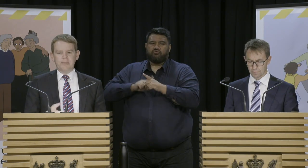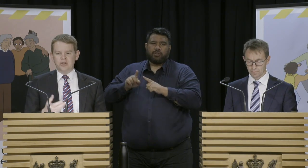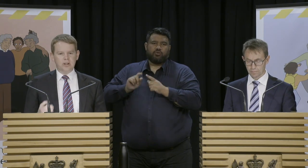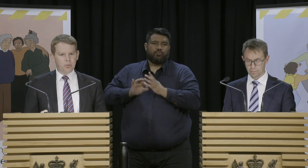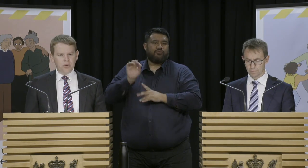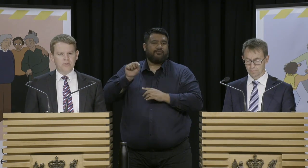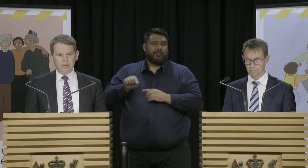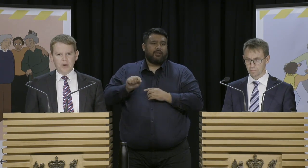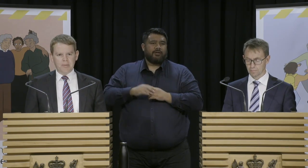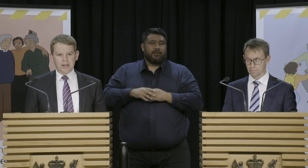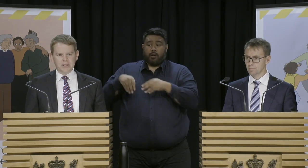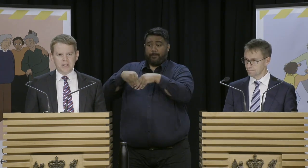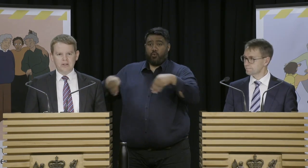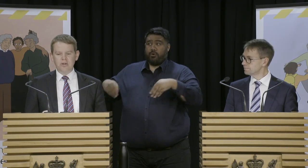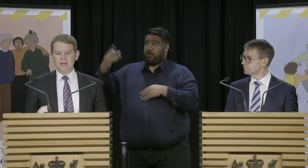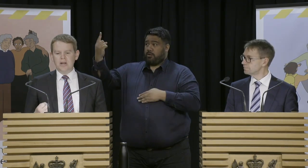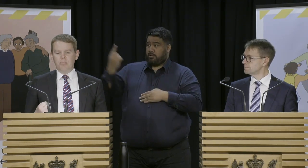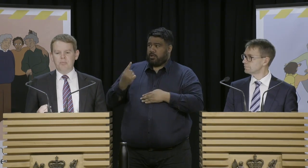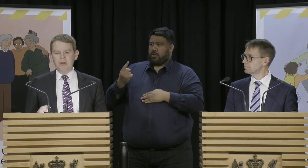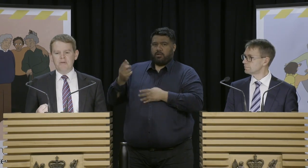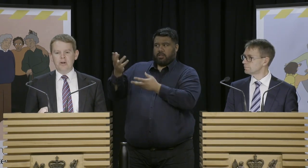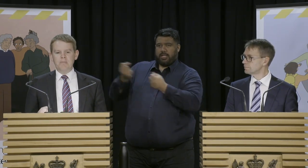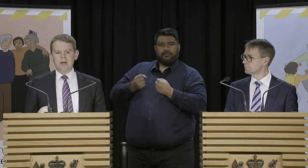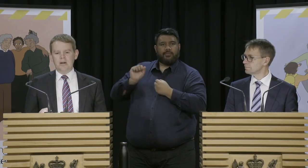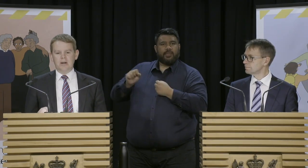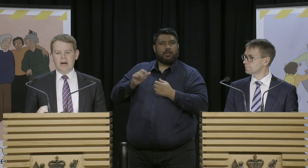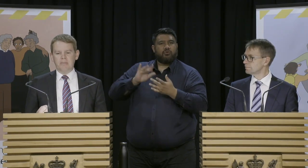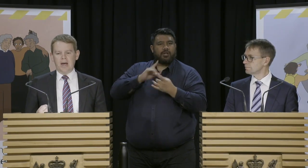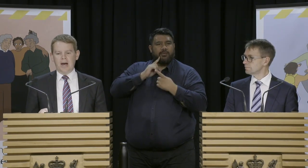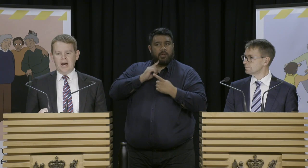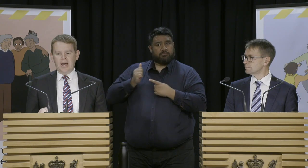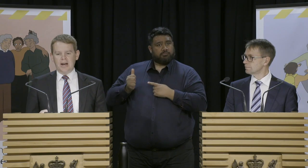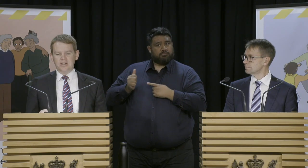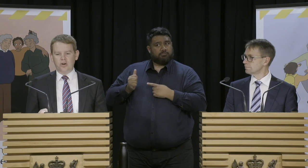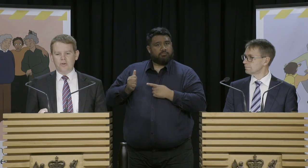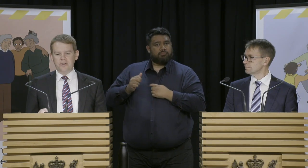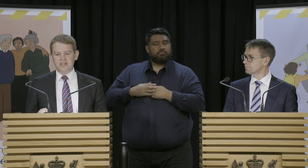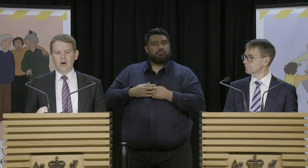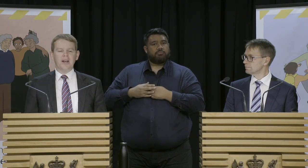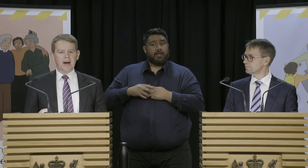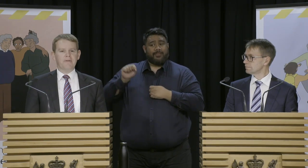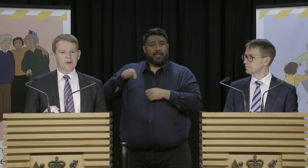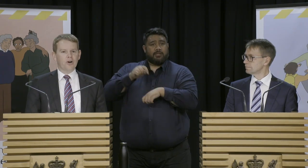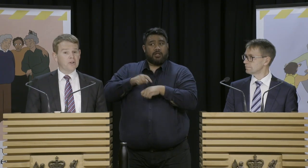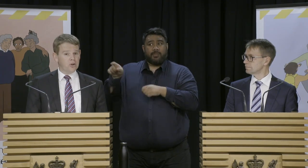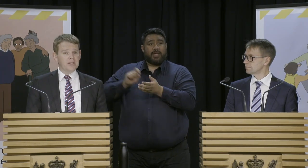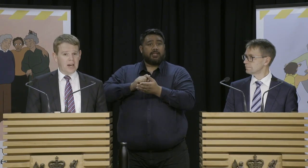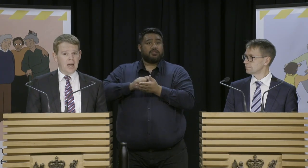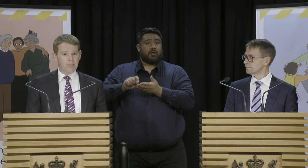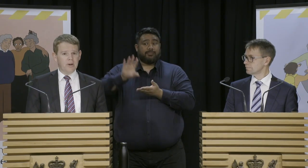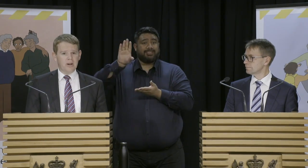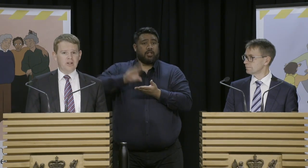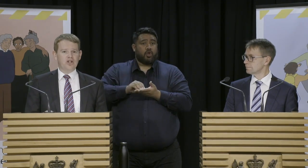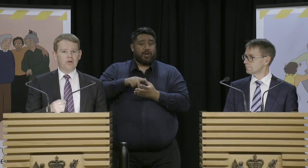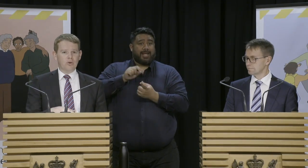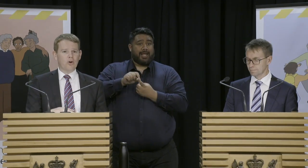good information at the border of people coming into the country. The very mere act of signing up for the COVID Tracer